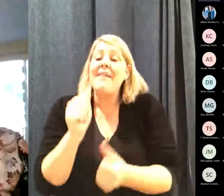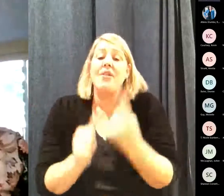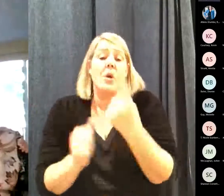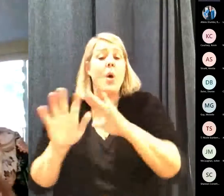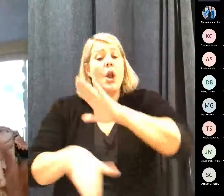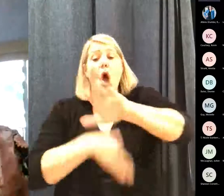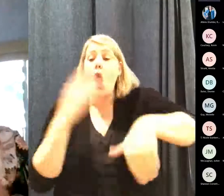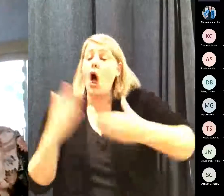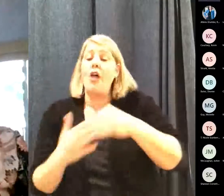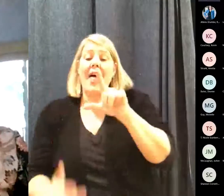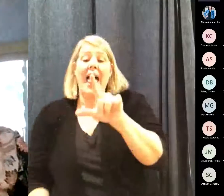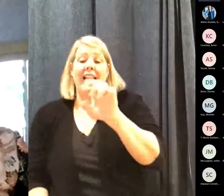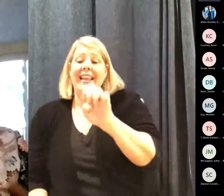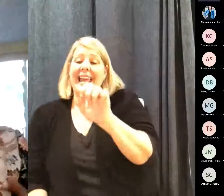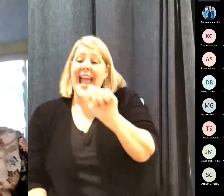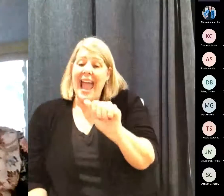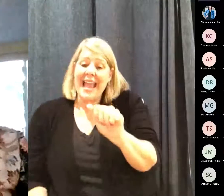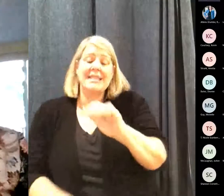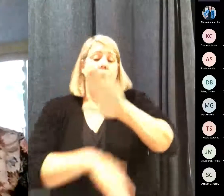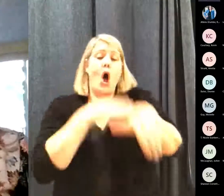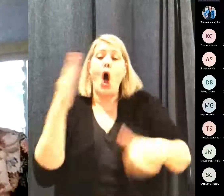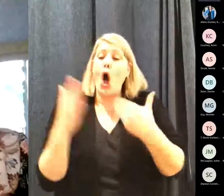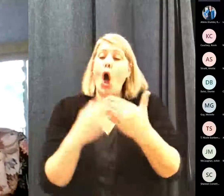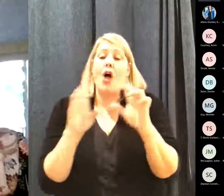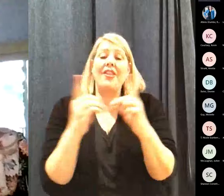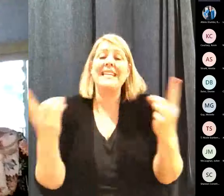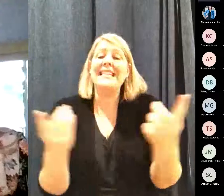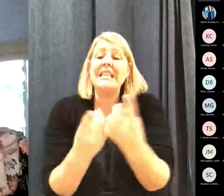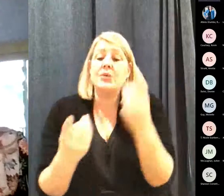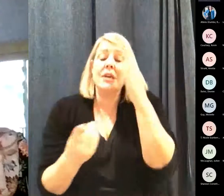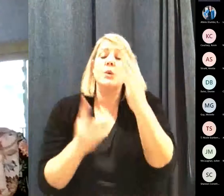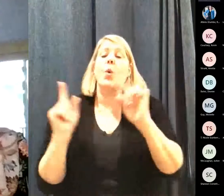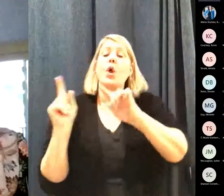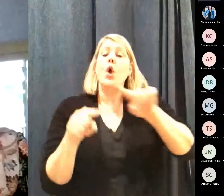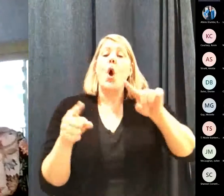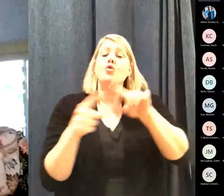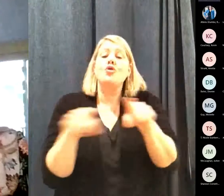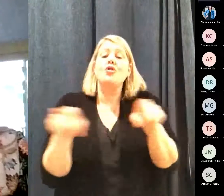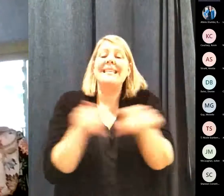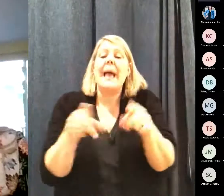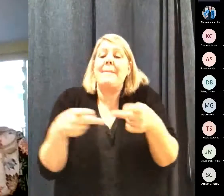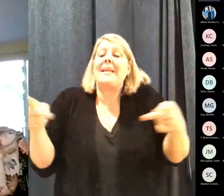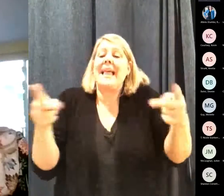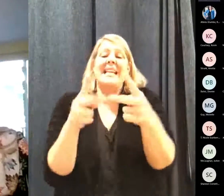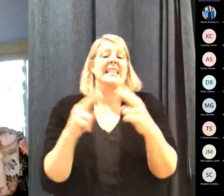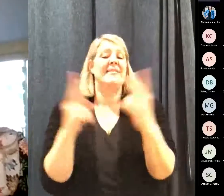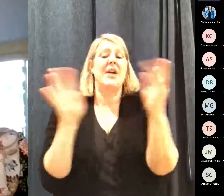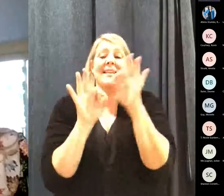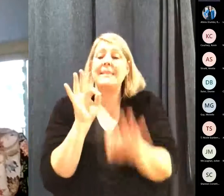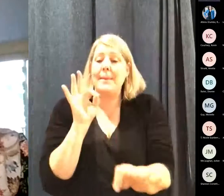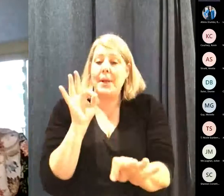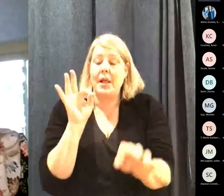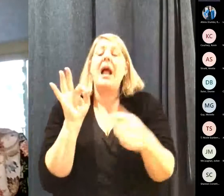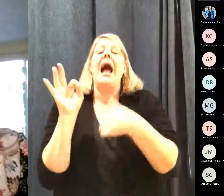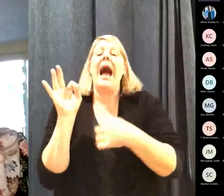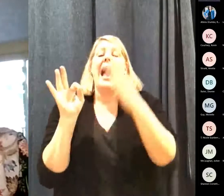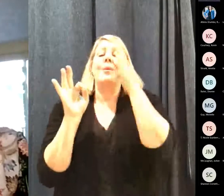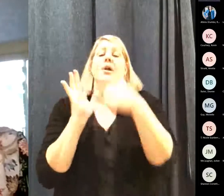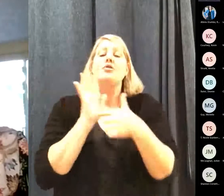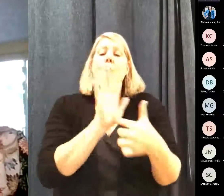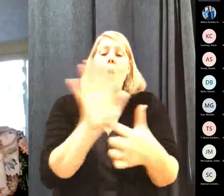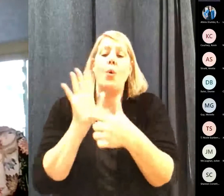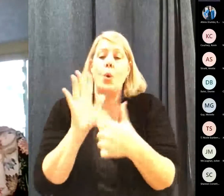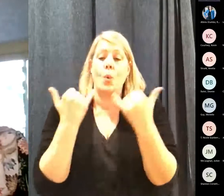all the districts will go to the same place to access the courses. It's very, very simple. So I'm going to do that now.